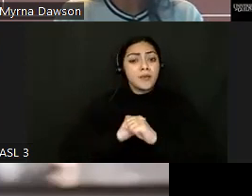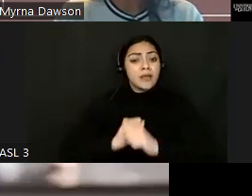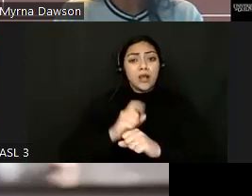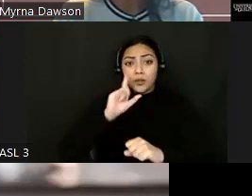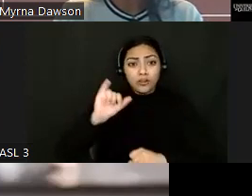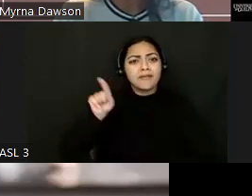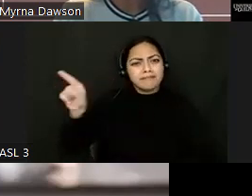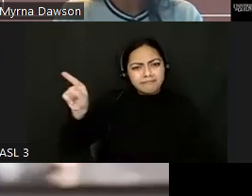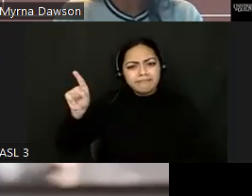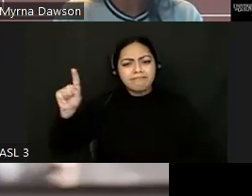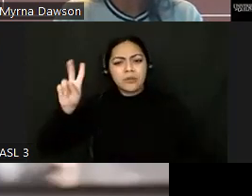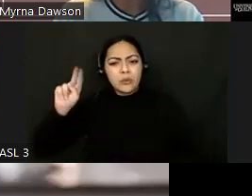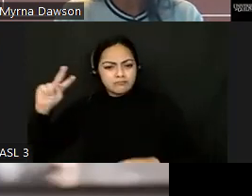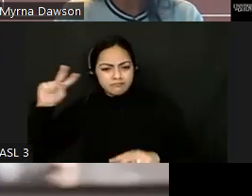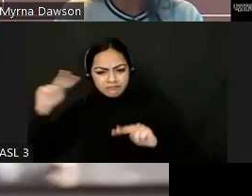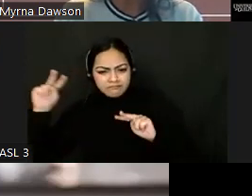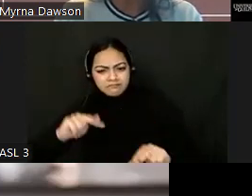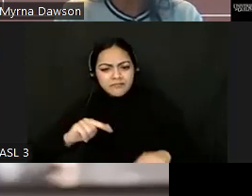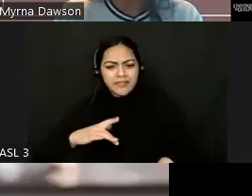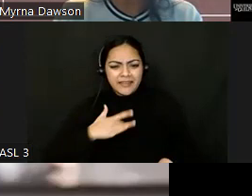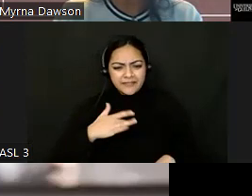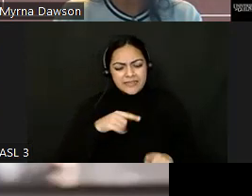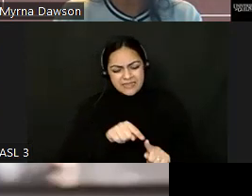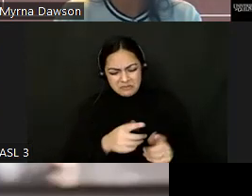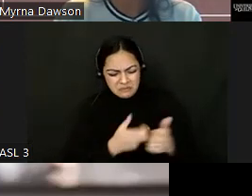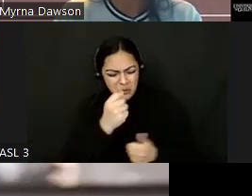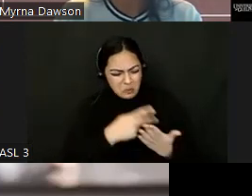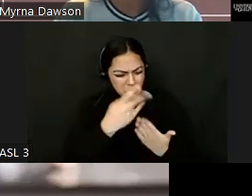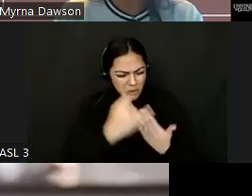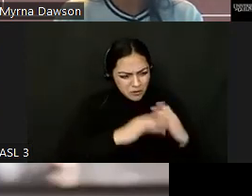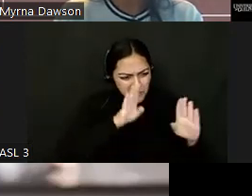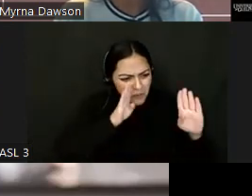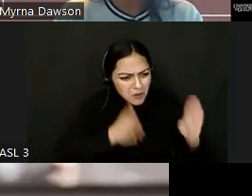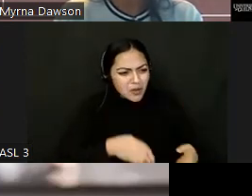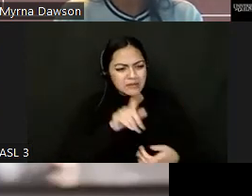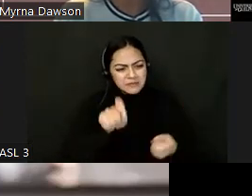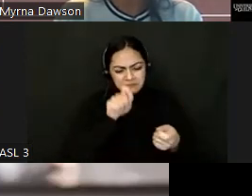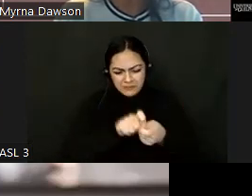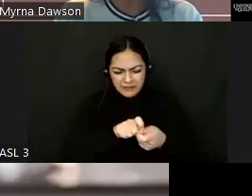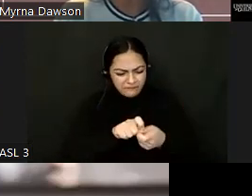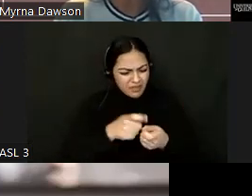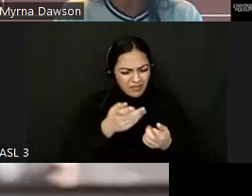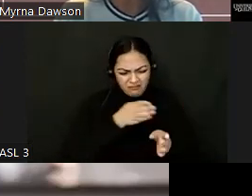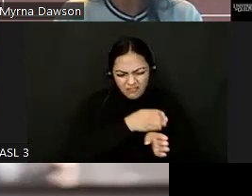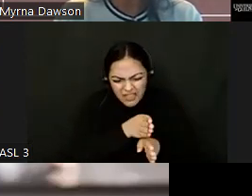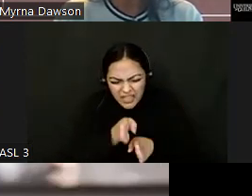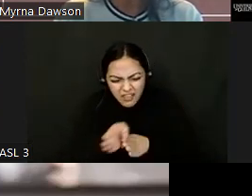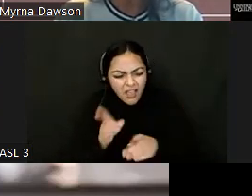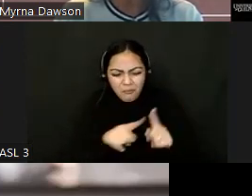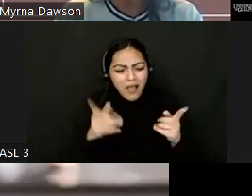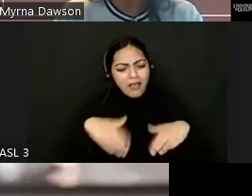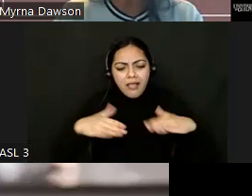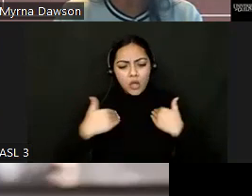mainly project-oriented, focusing on specific areas, and lacking a human rights-based holistic